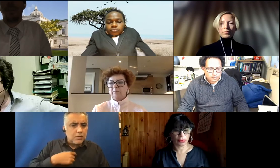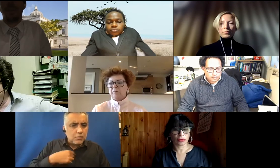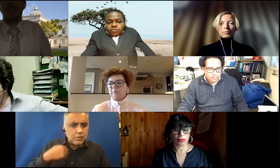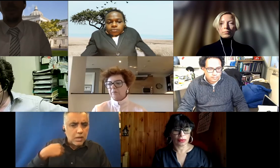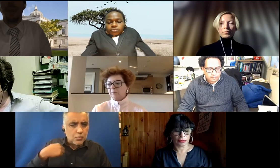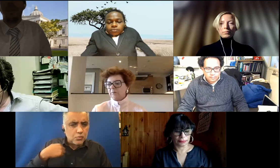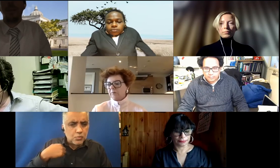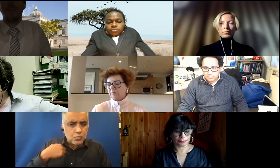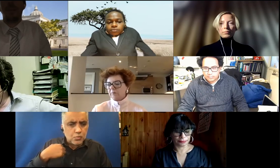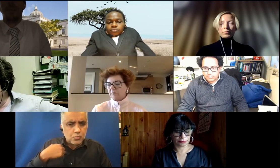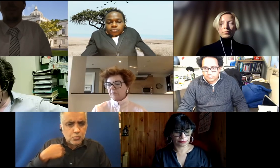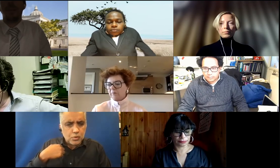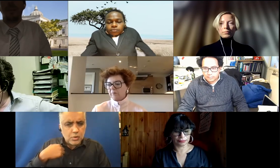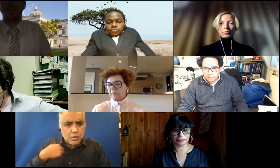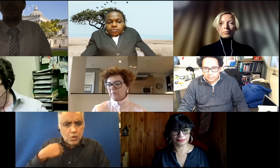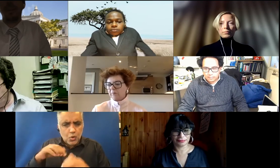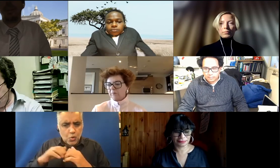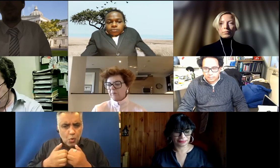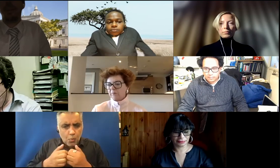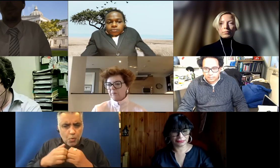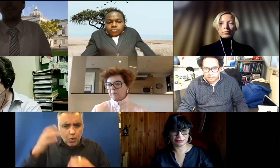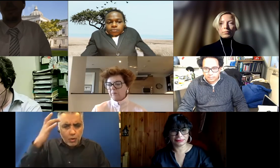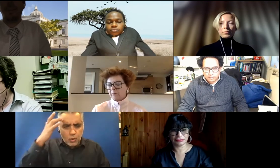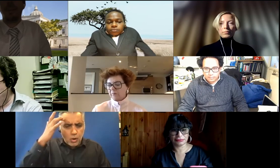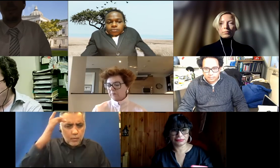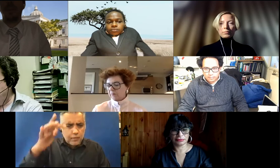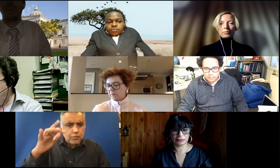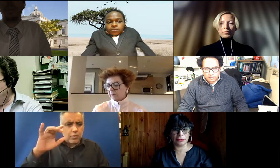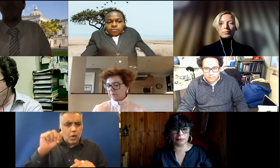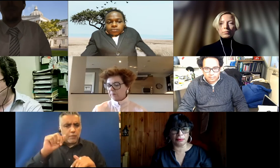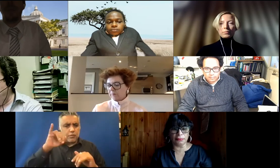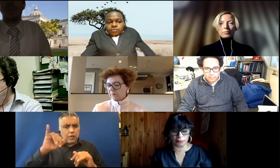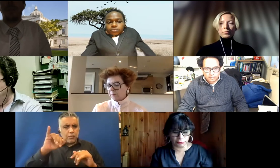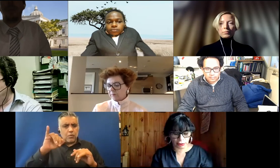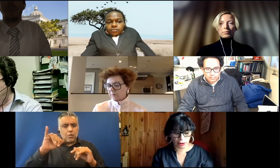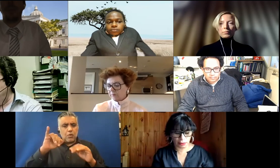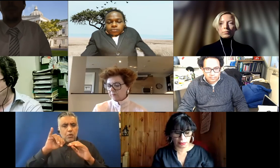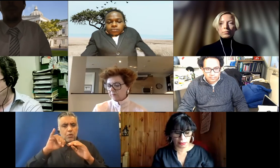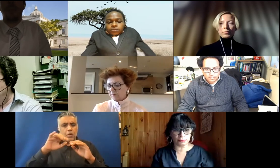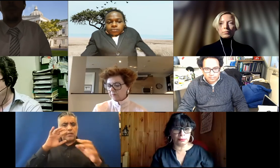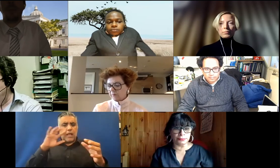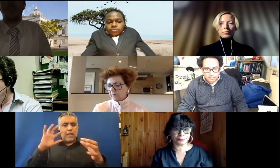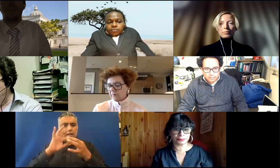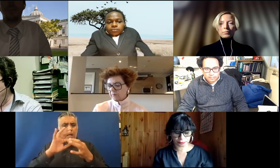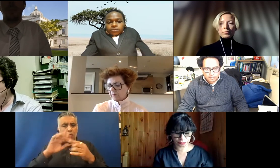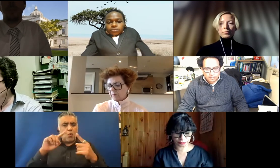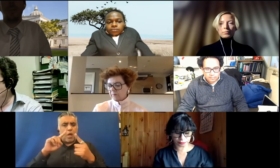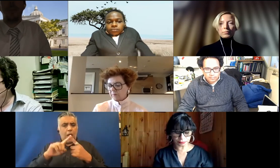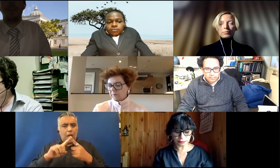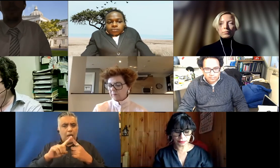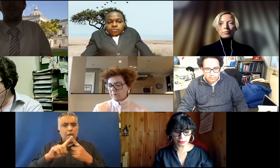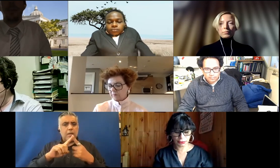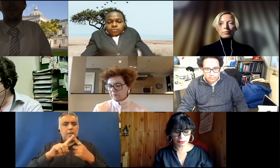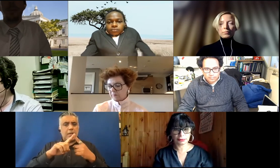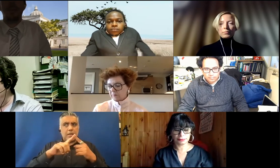please, how is artificial intelligence and machine learning linked with the built